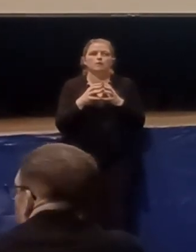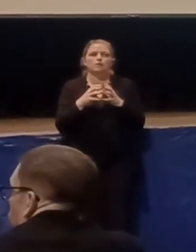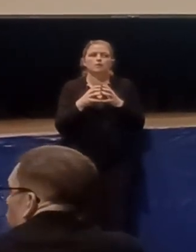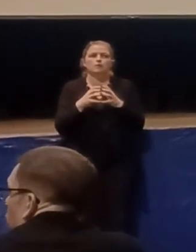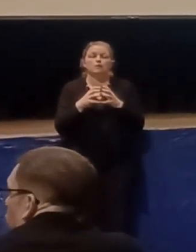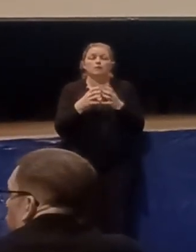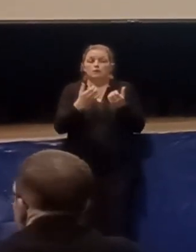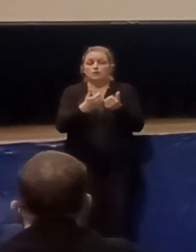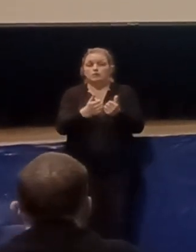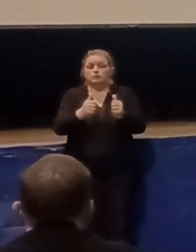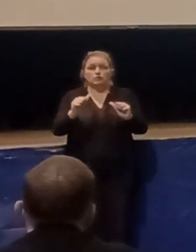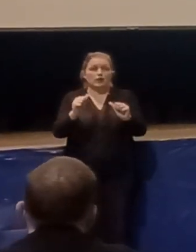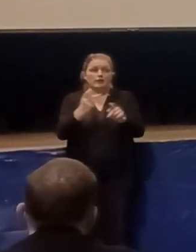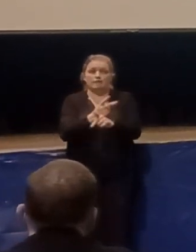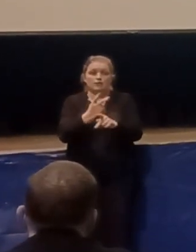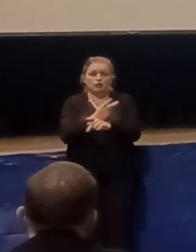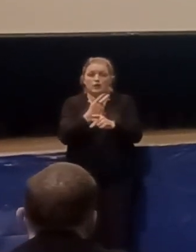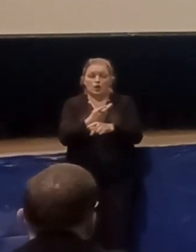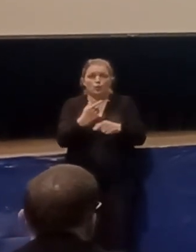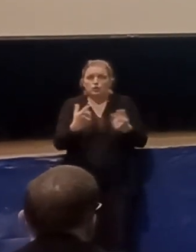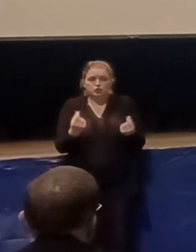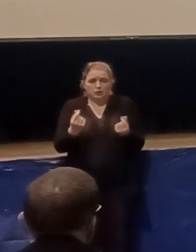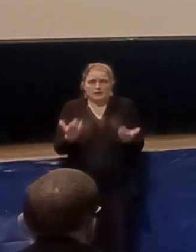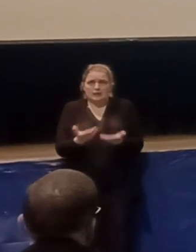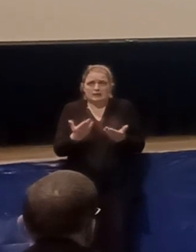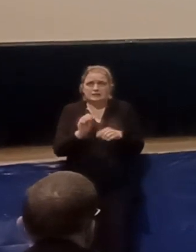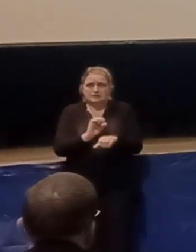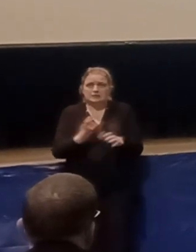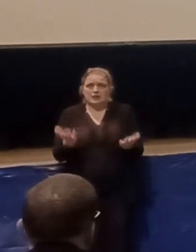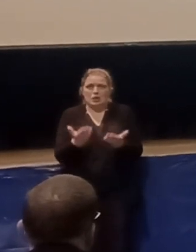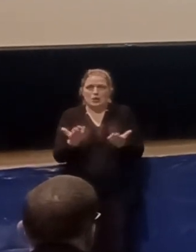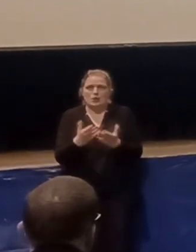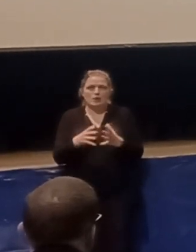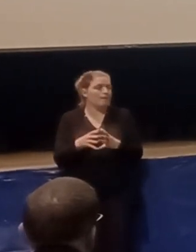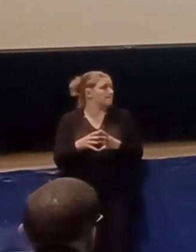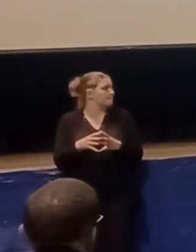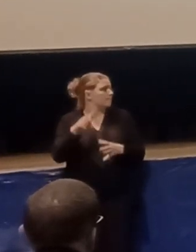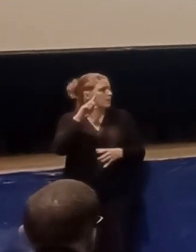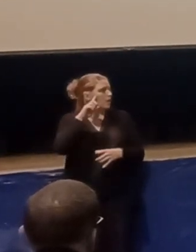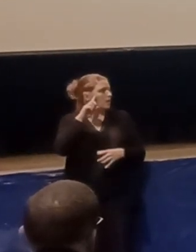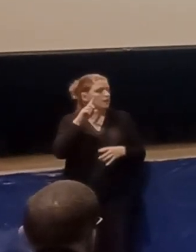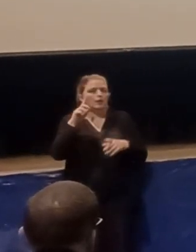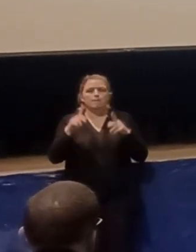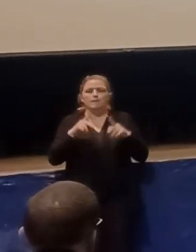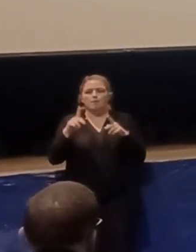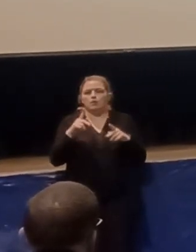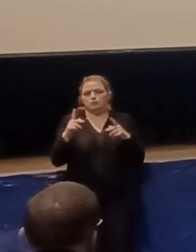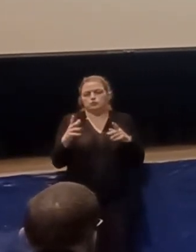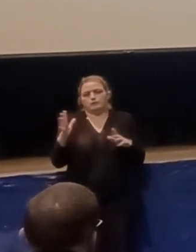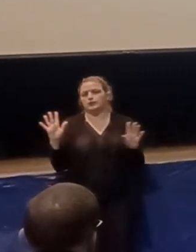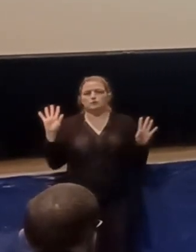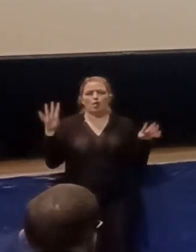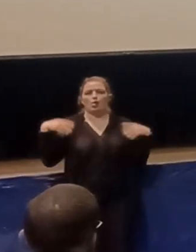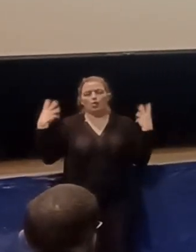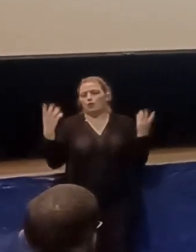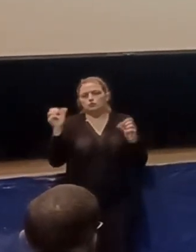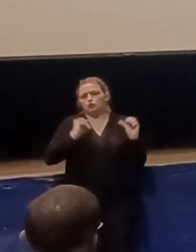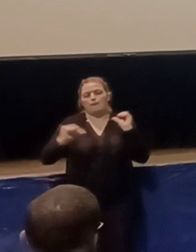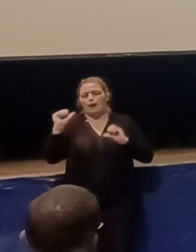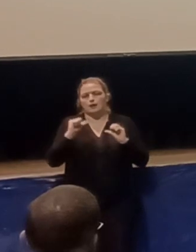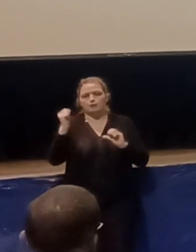We're trying to make it happen. We're doing things down here, and I think people just think maybe we're kind of being prima donnas because we're fussing about